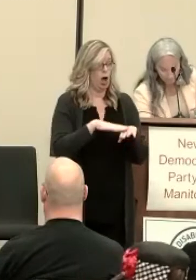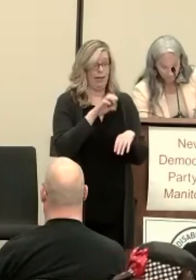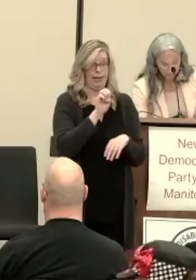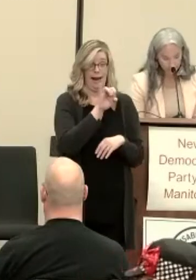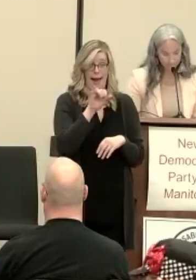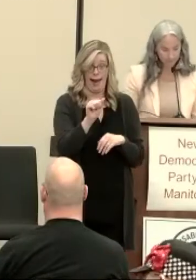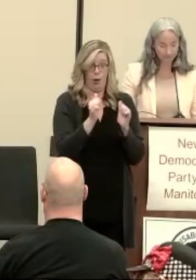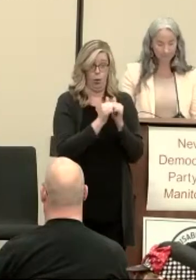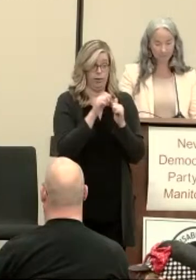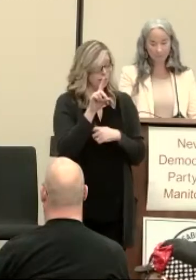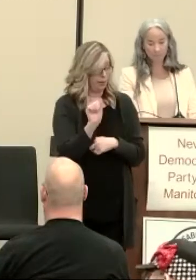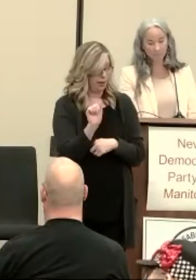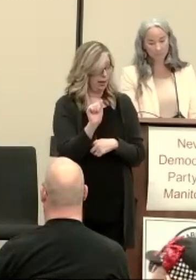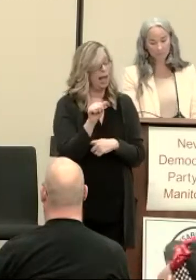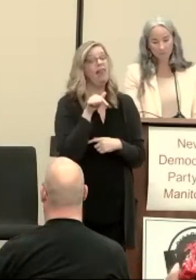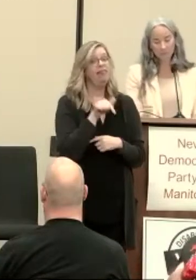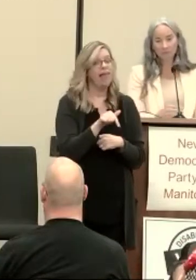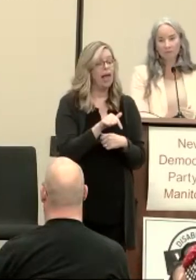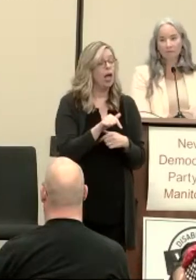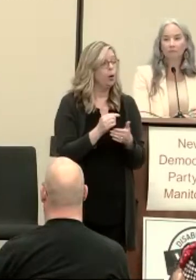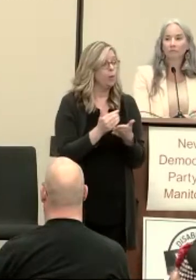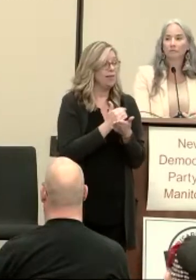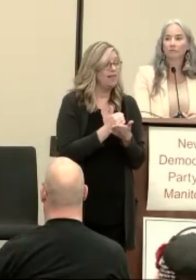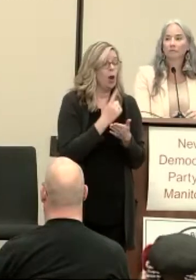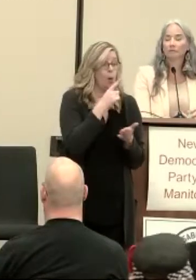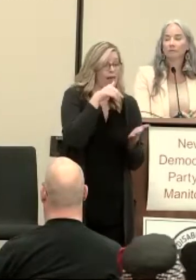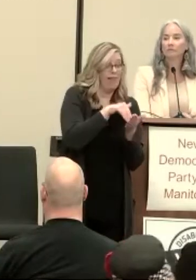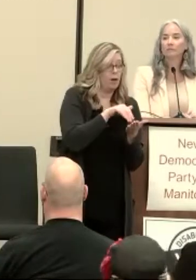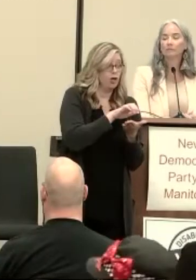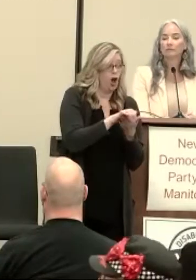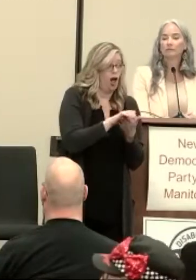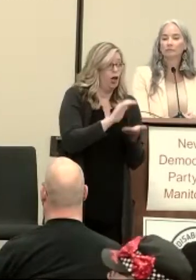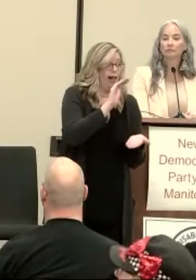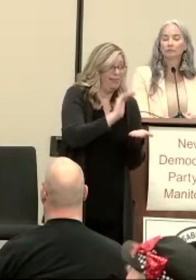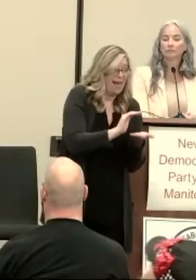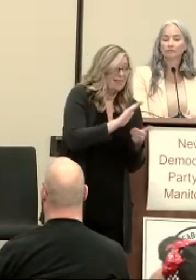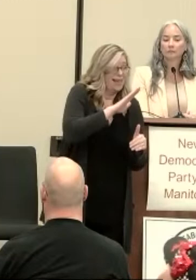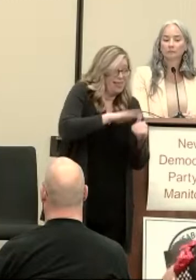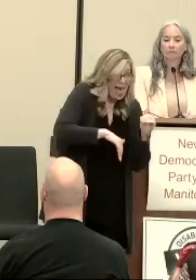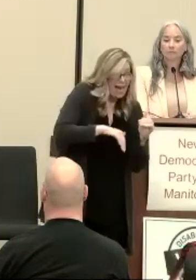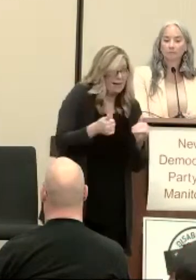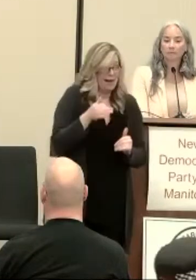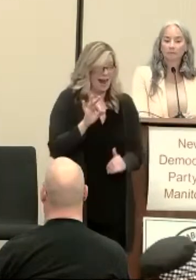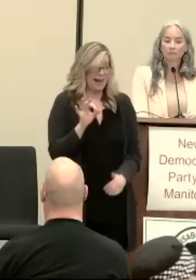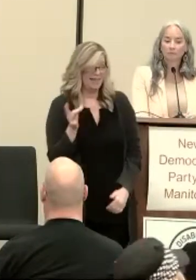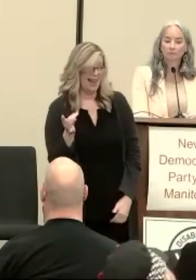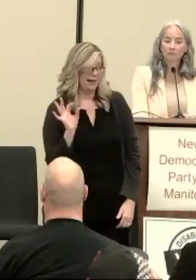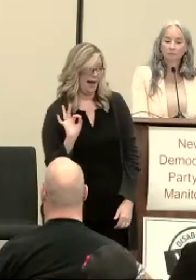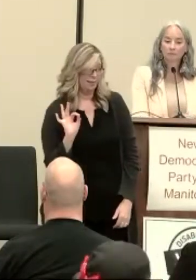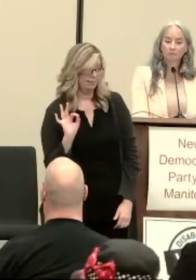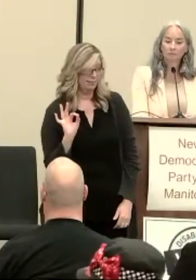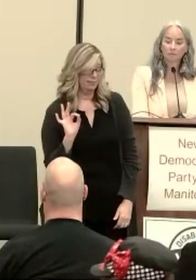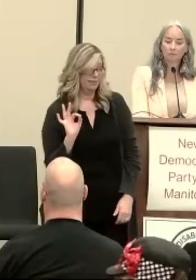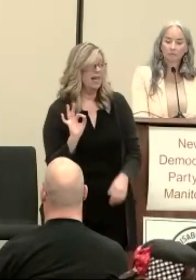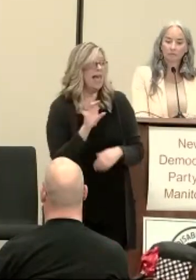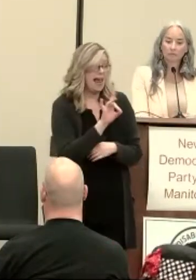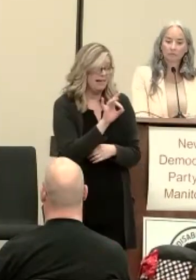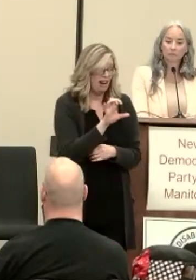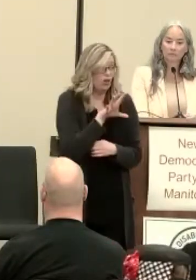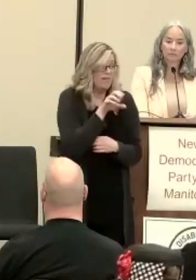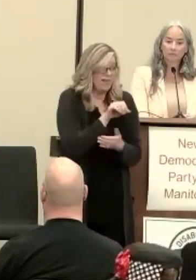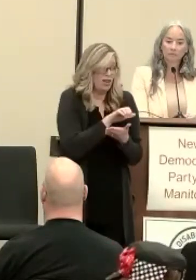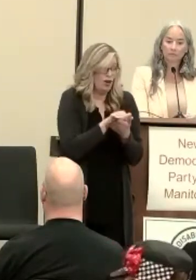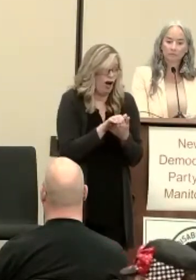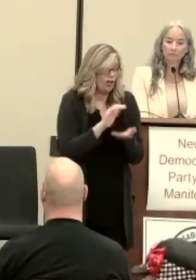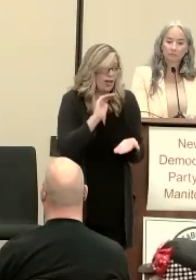has a disability was actually receiving $1,000 less per year than they did in 1989 and $850 less than they